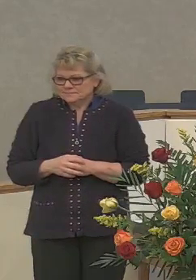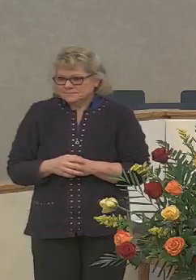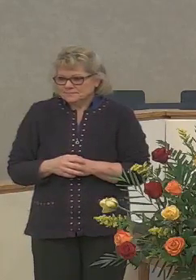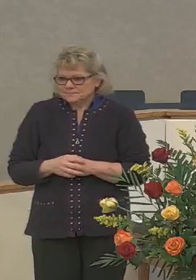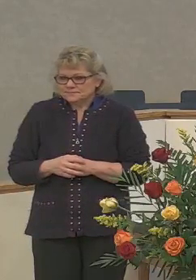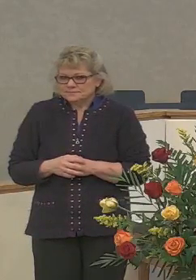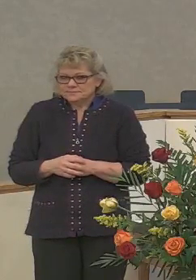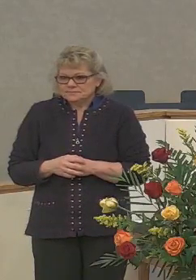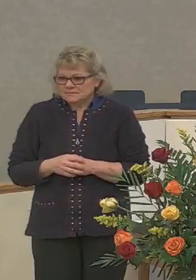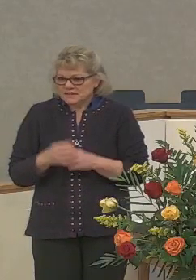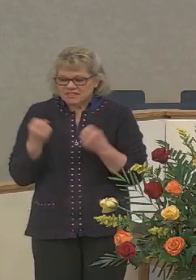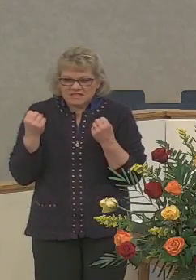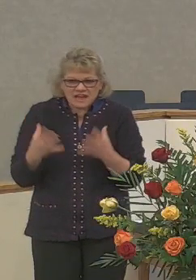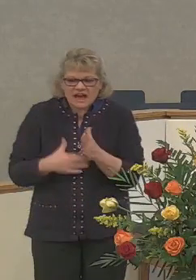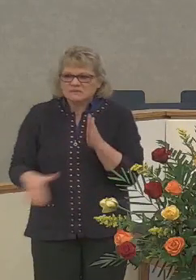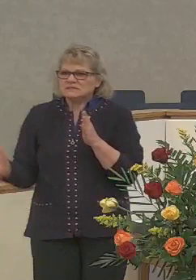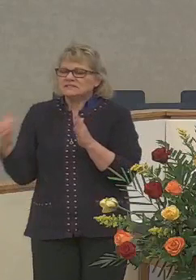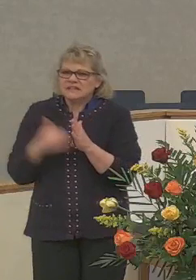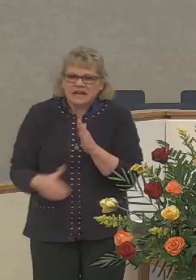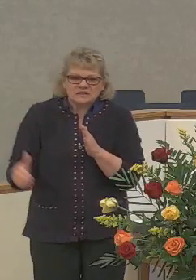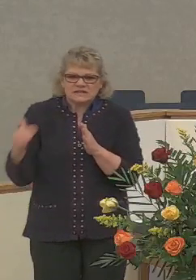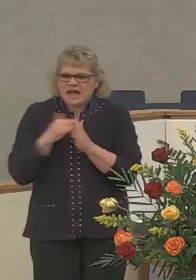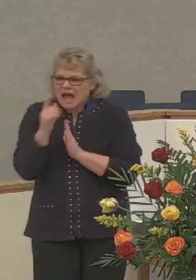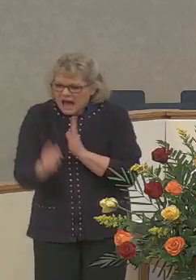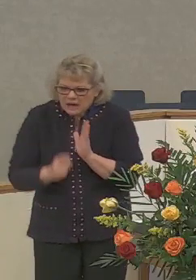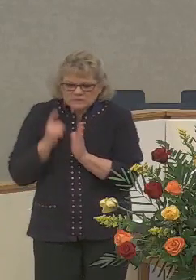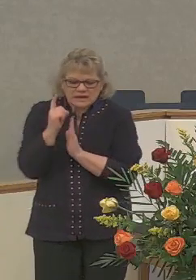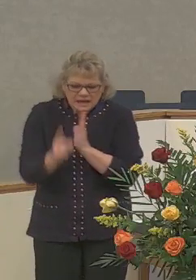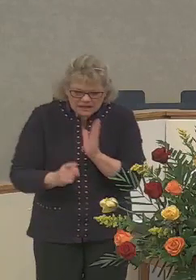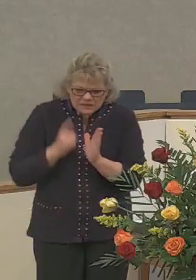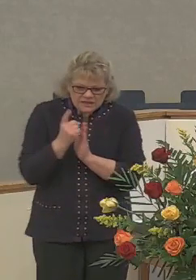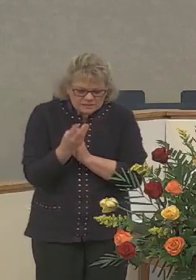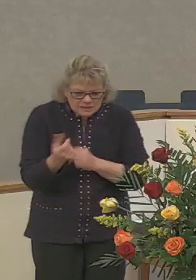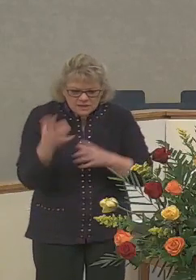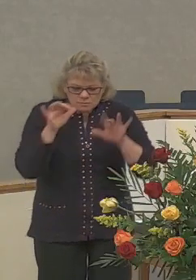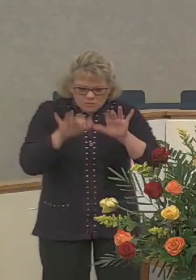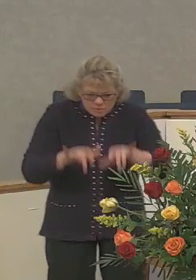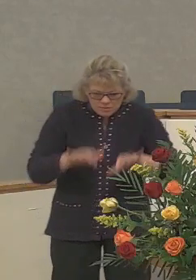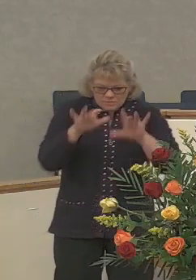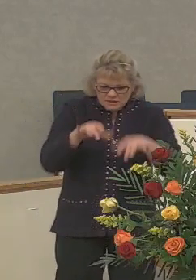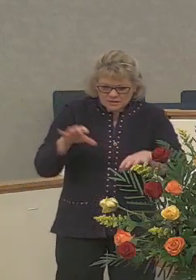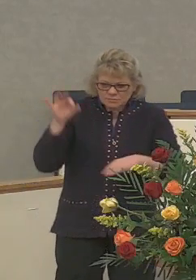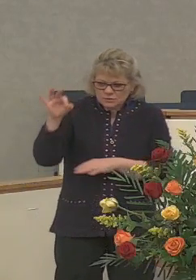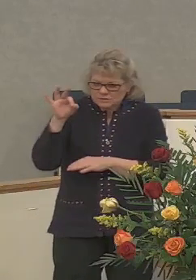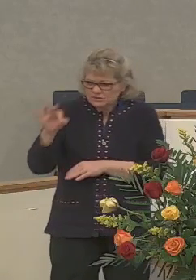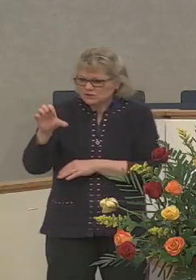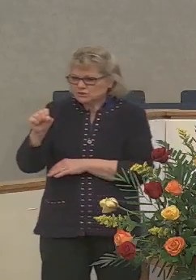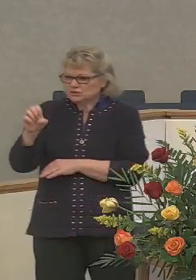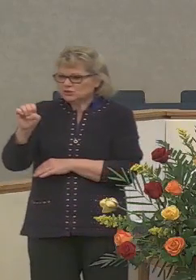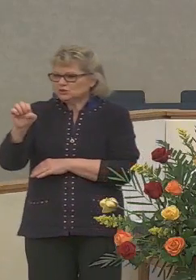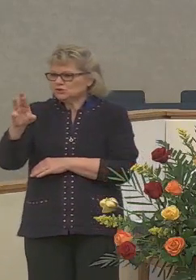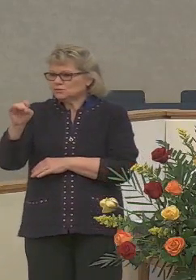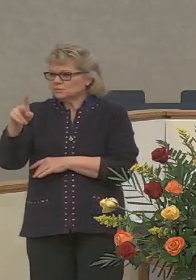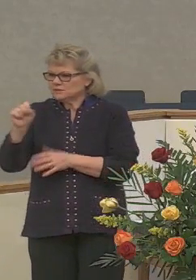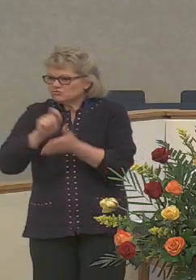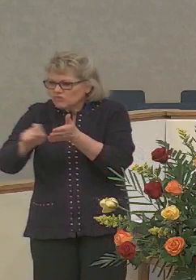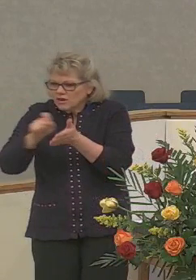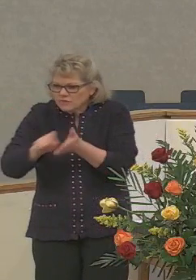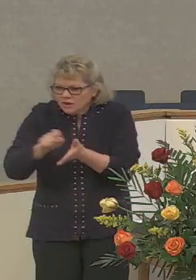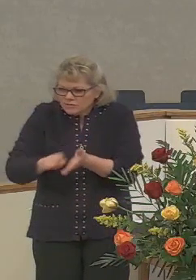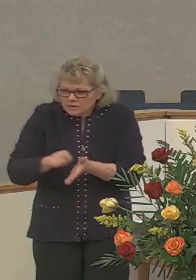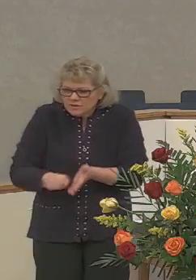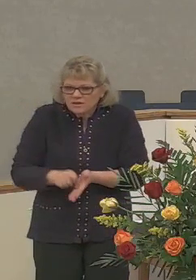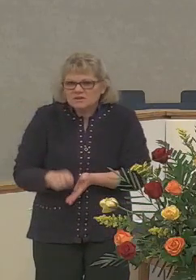He spent thousands and thousands and thousands of hours on preparing sermons from the Bible. And there must